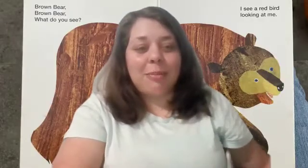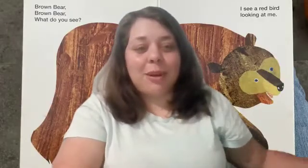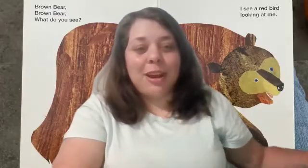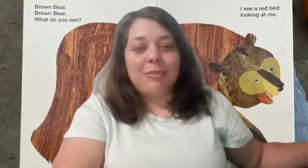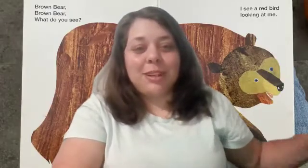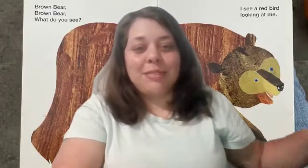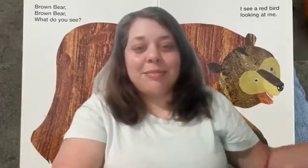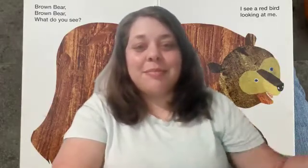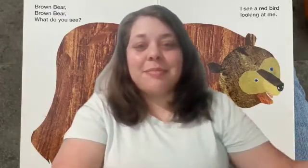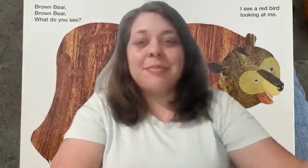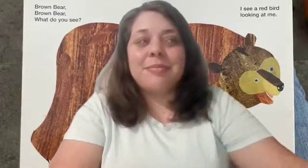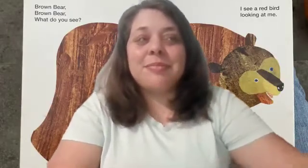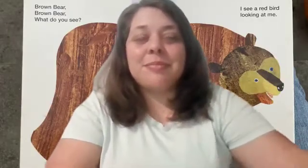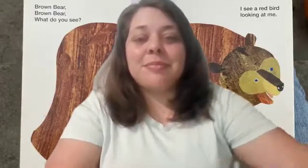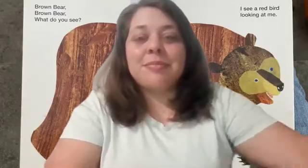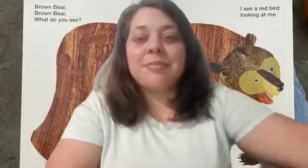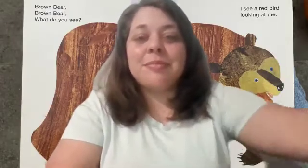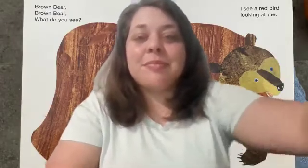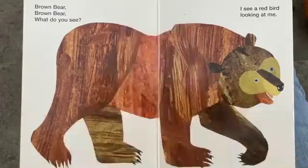Who's that behind me?